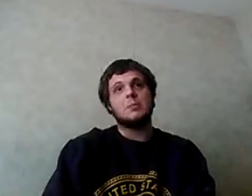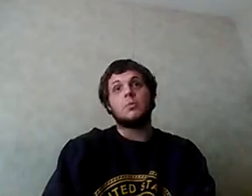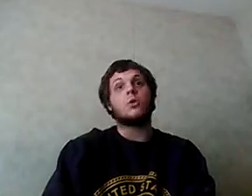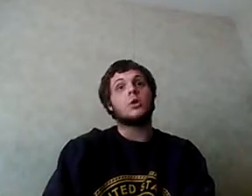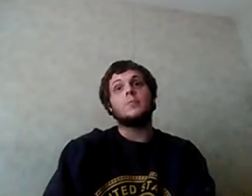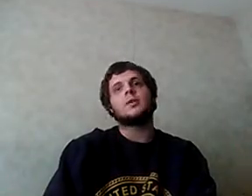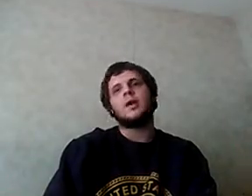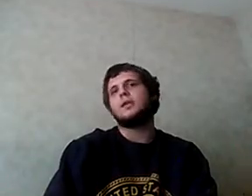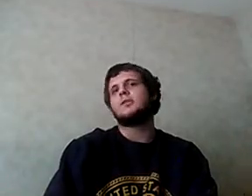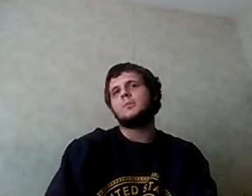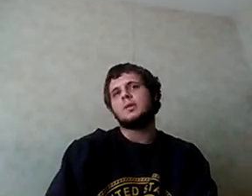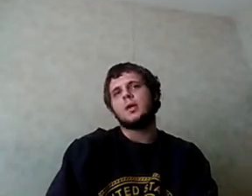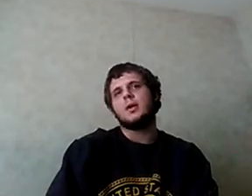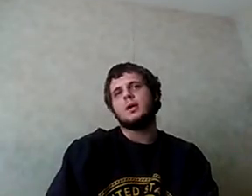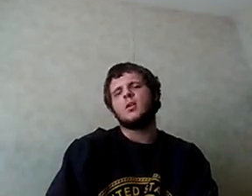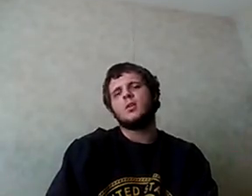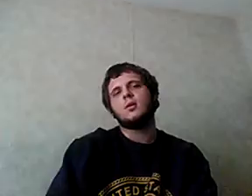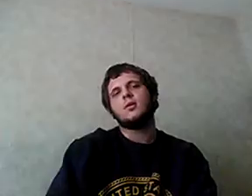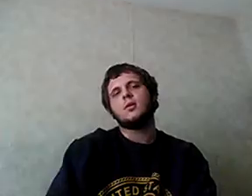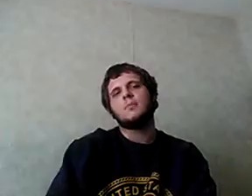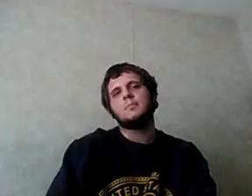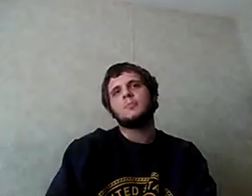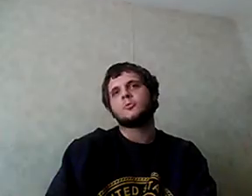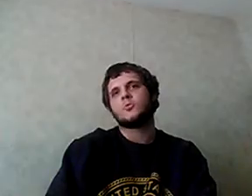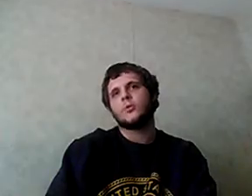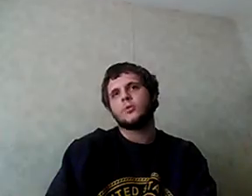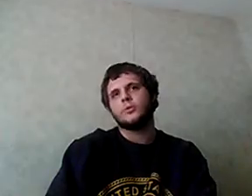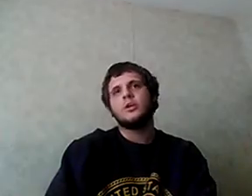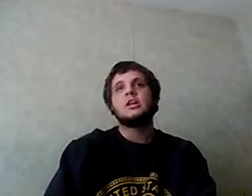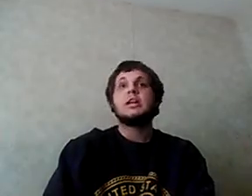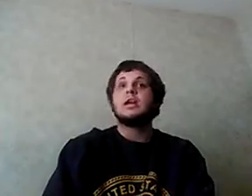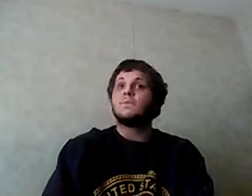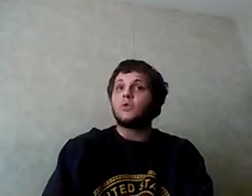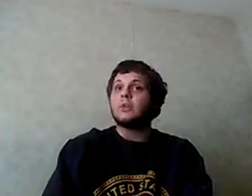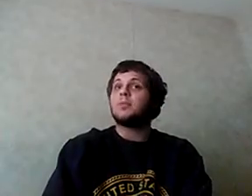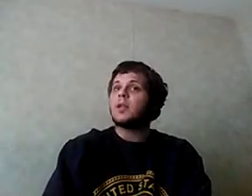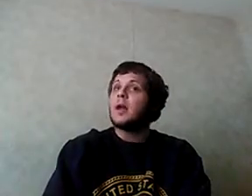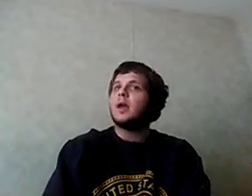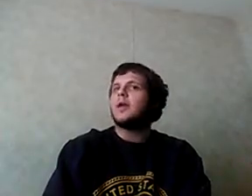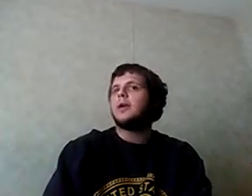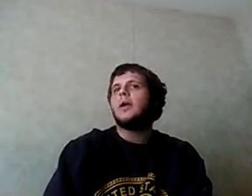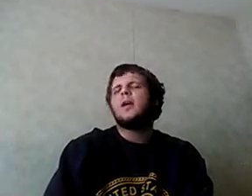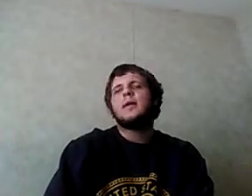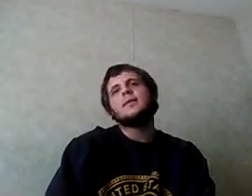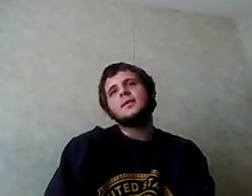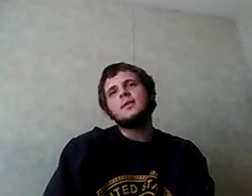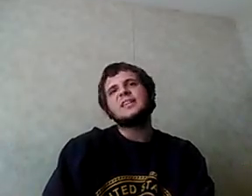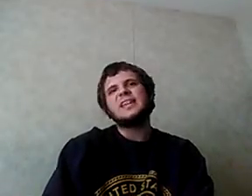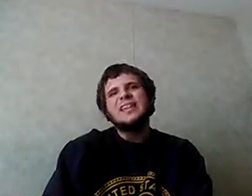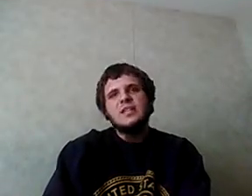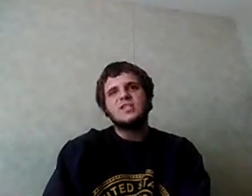it'd be more complicated to PK in a member's world. In free to play, it is